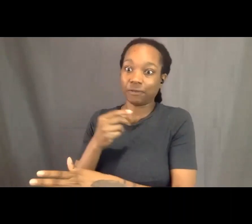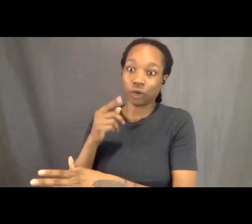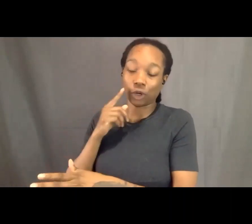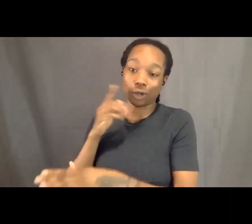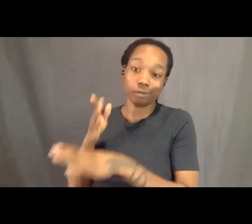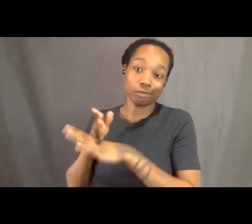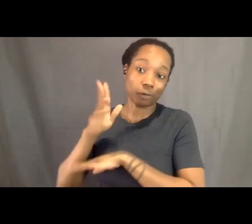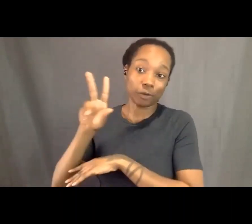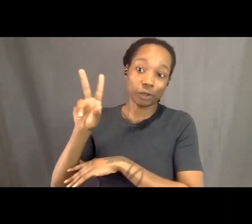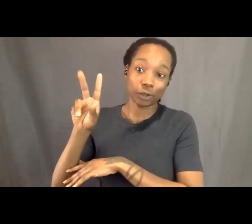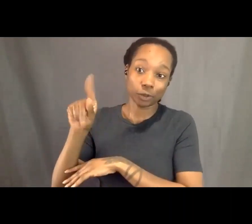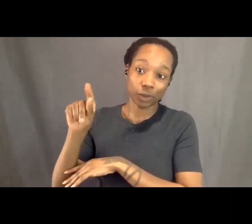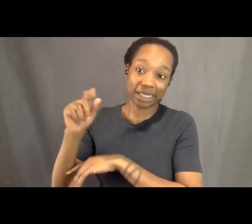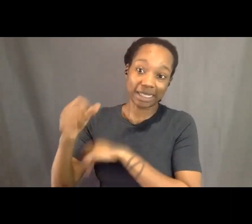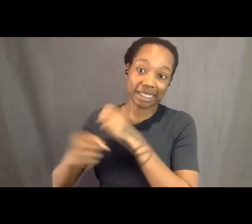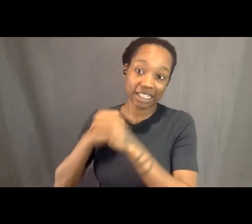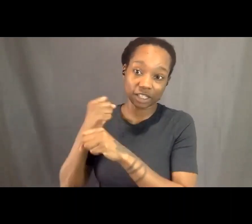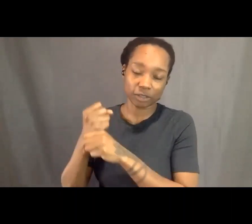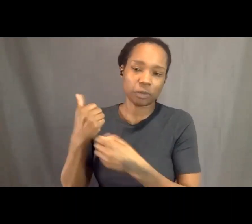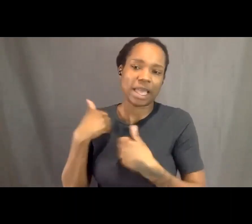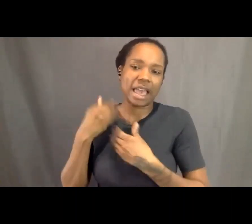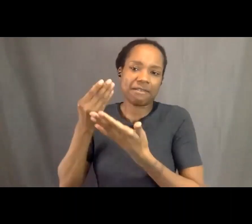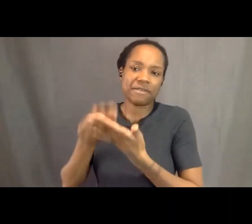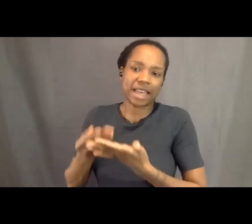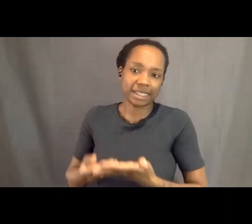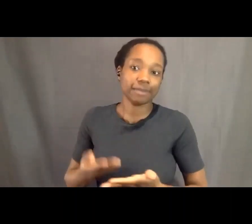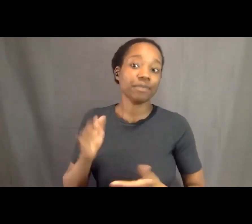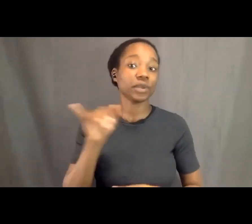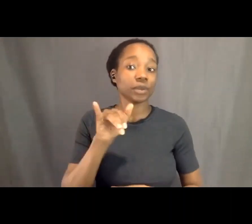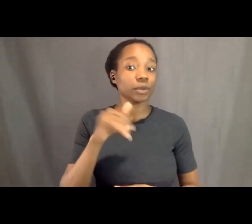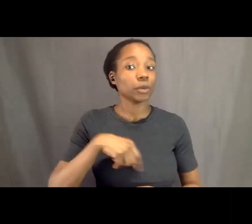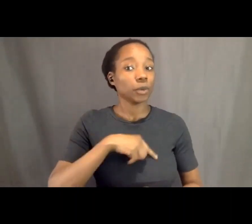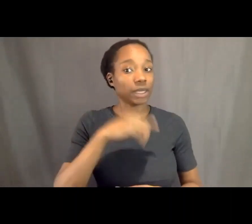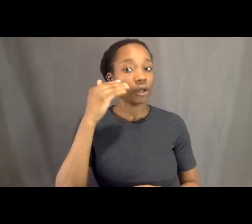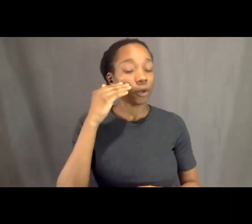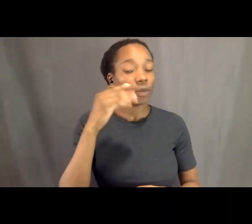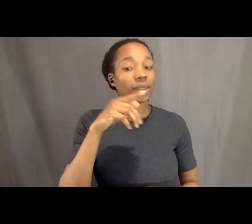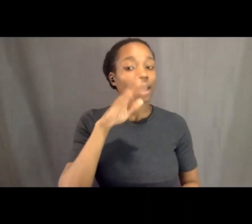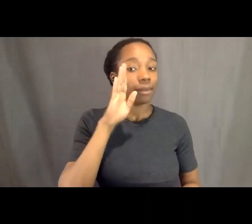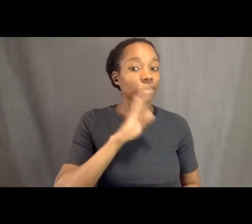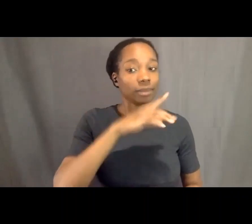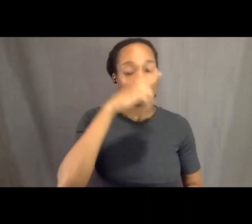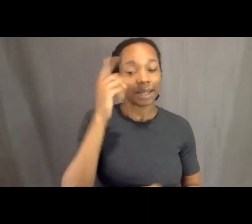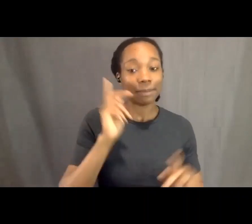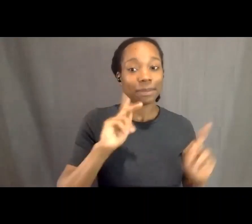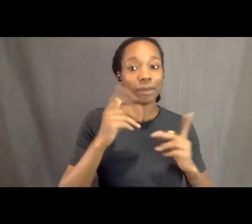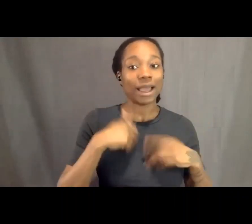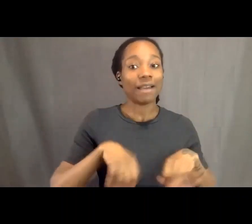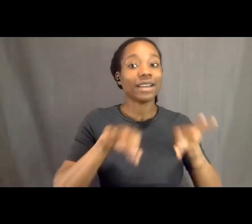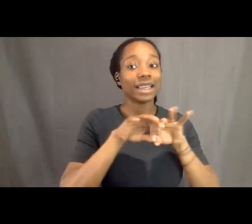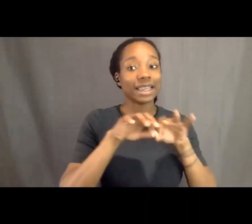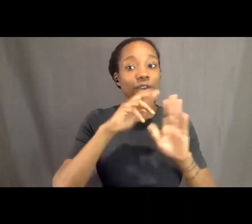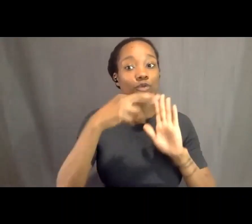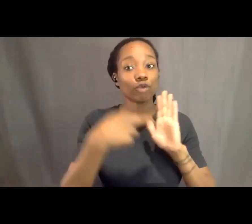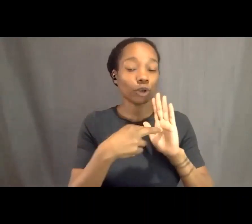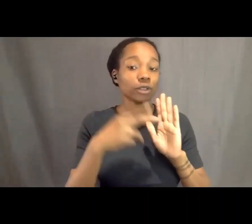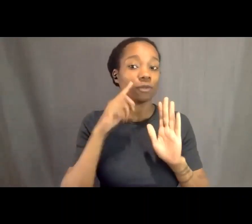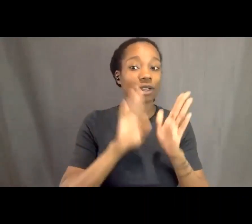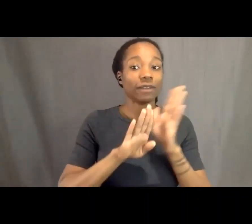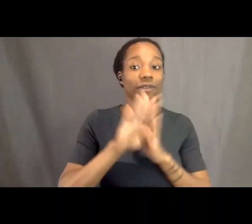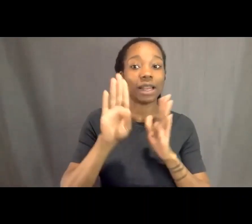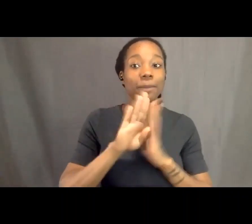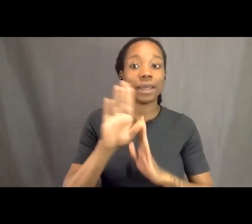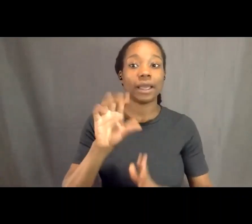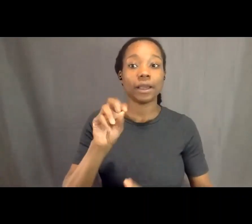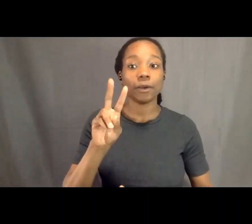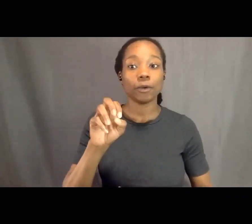that Blacks and Latinos play key roles in the research on COVID vaccines. For example, Dr. Corbett, who helped develop the Moderna